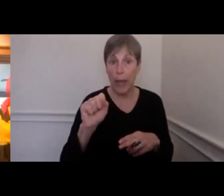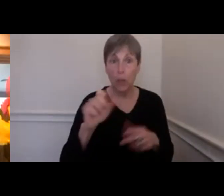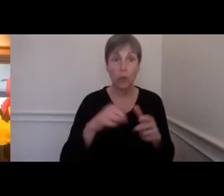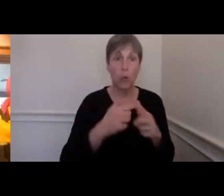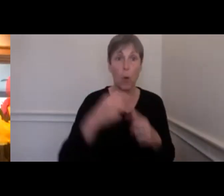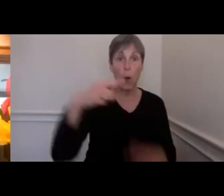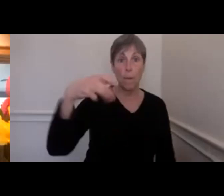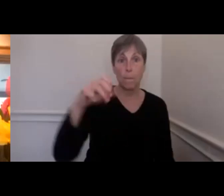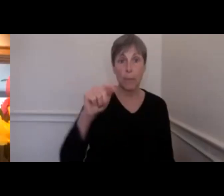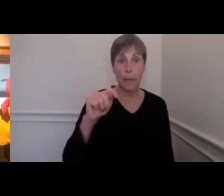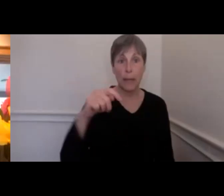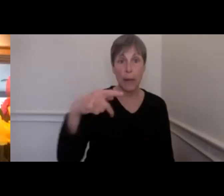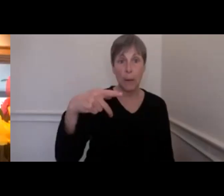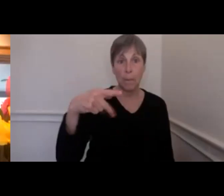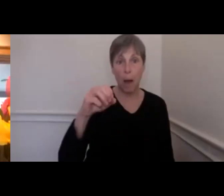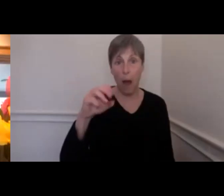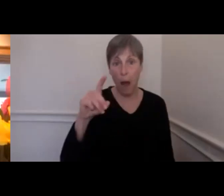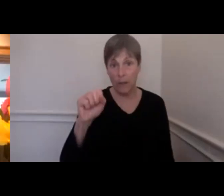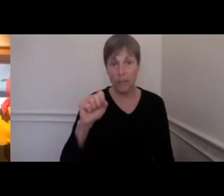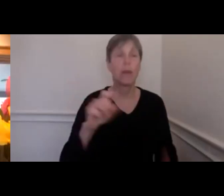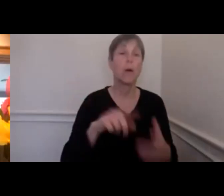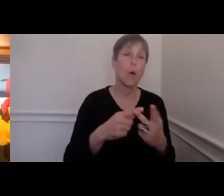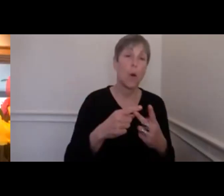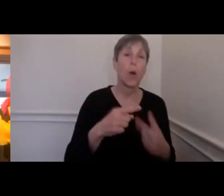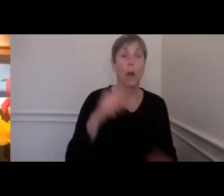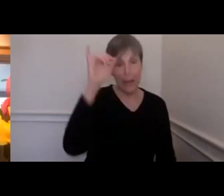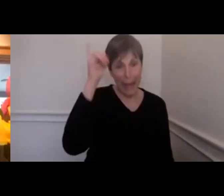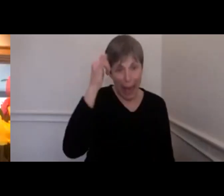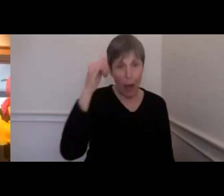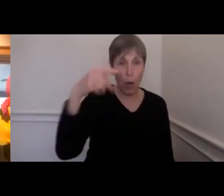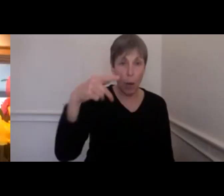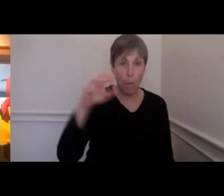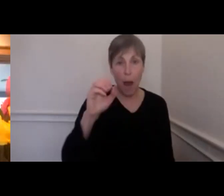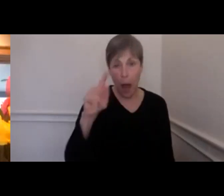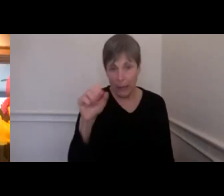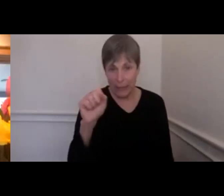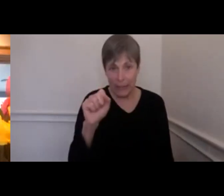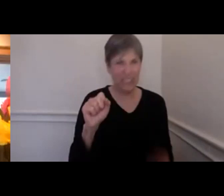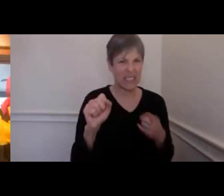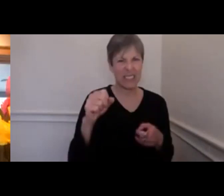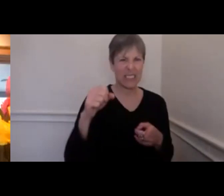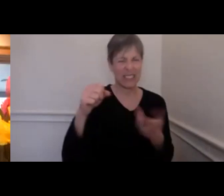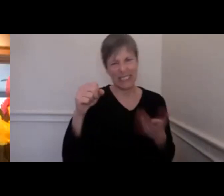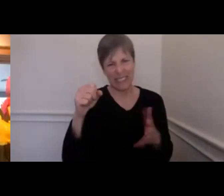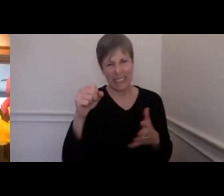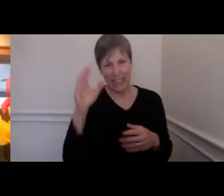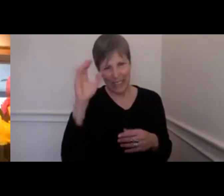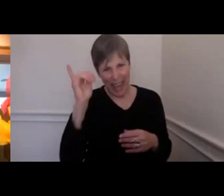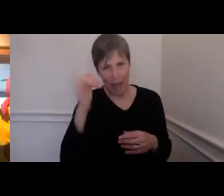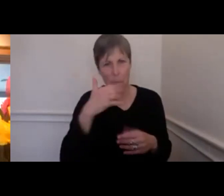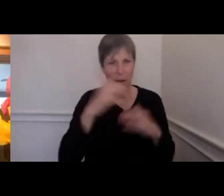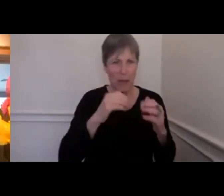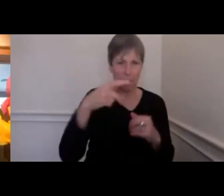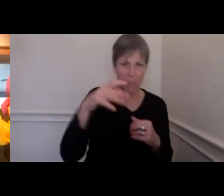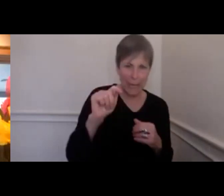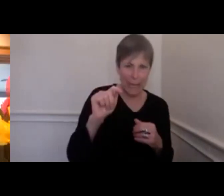or cow pots. Cow pots are much more renewable than peat. But cell trays, also an awesome